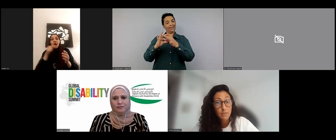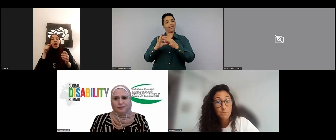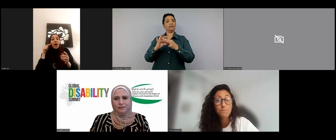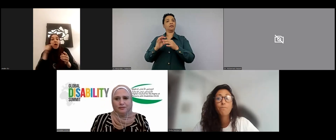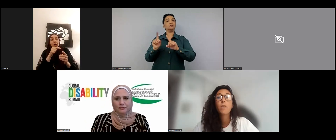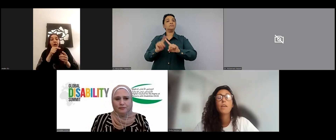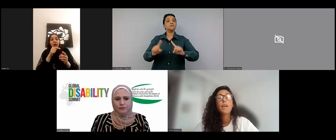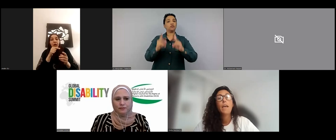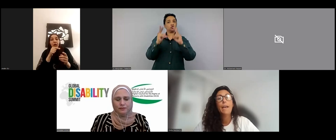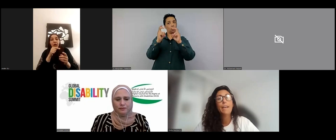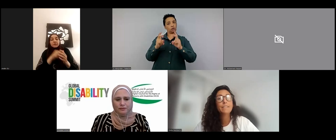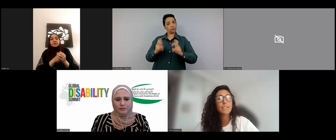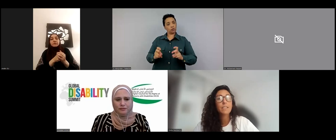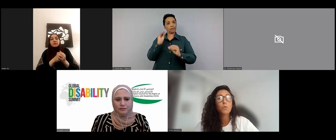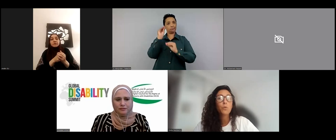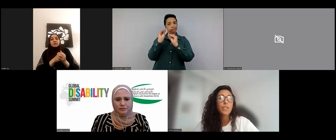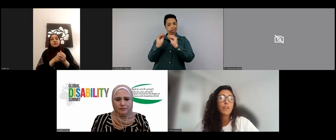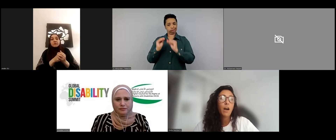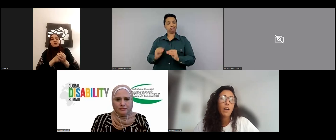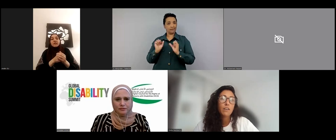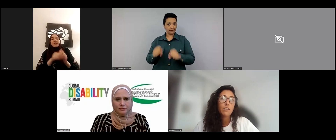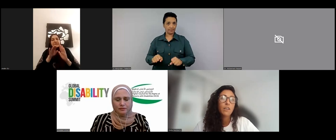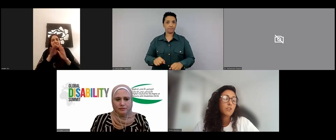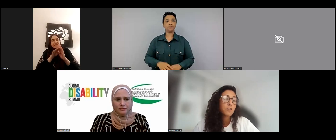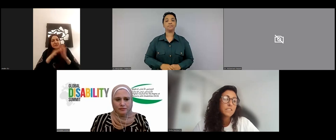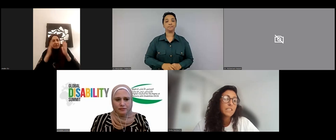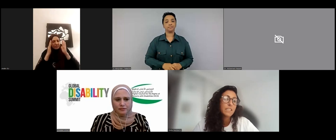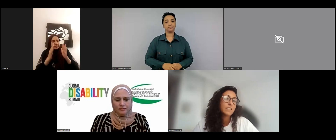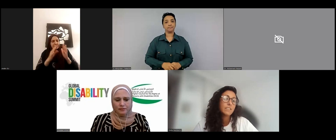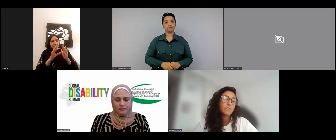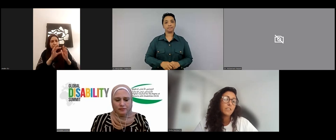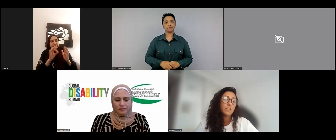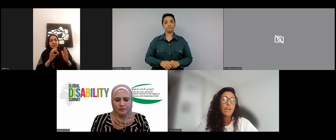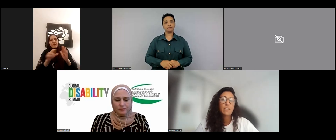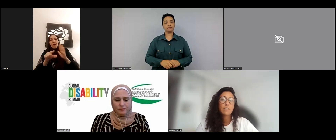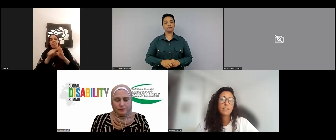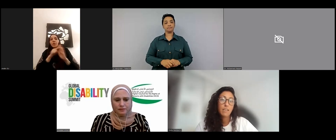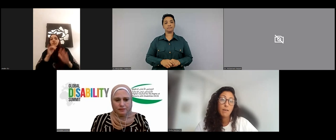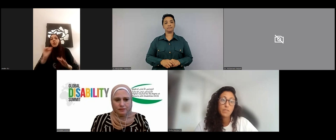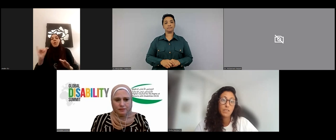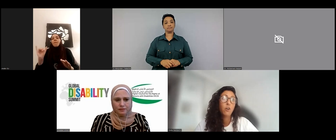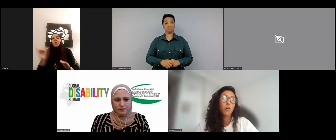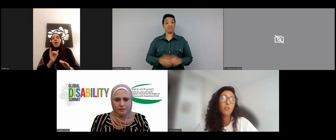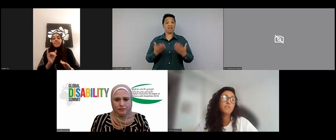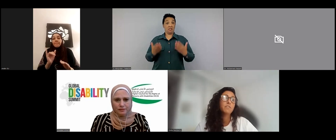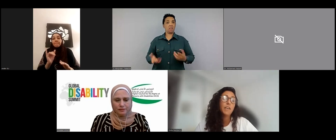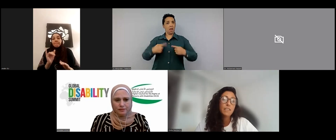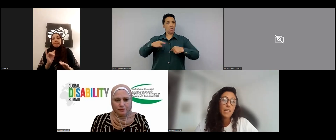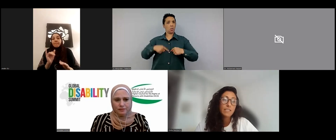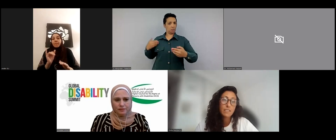interests. And we are currently in the very last steps